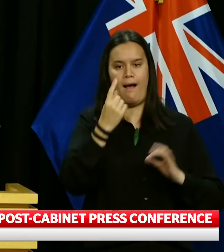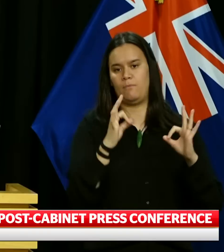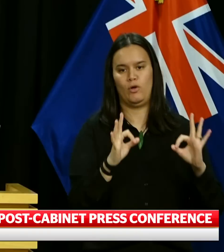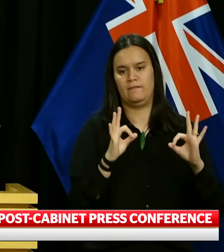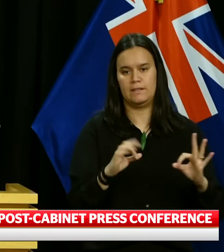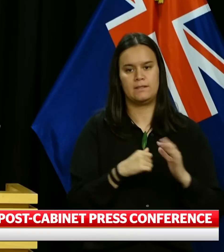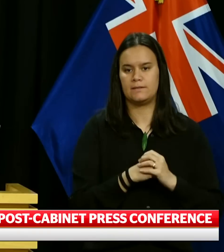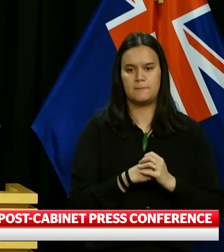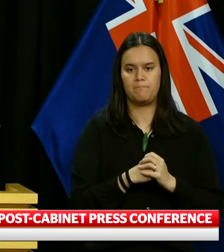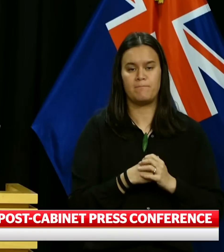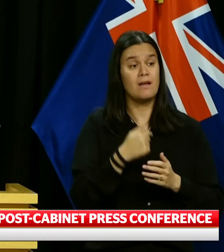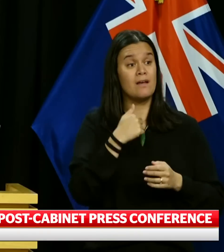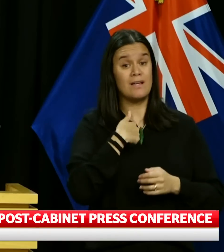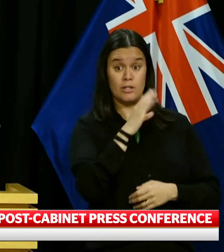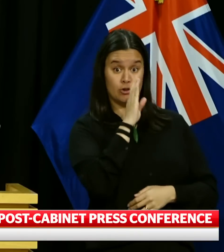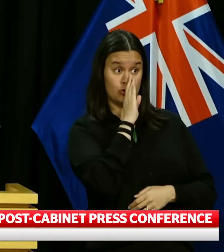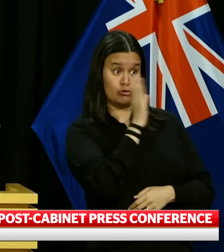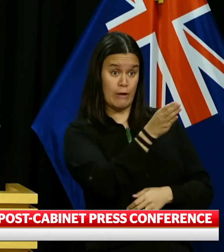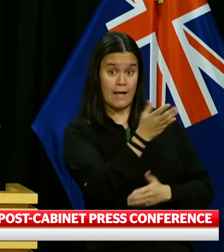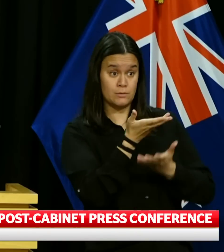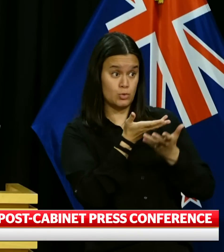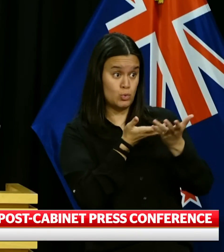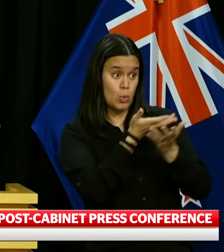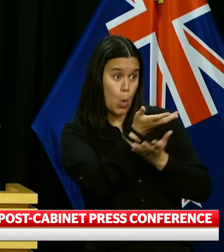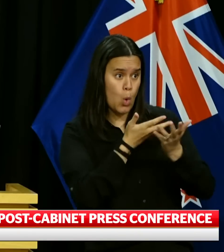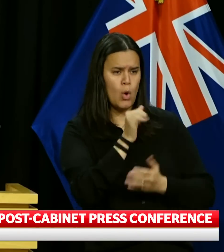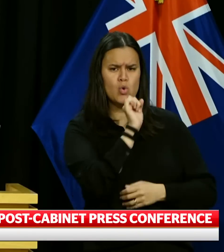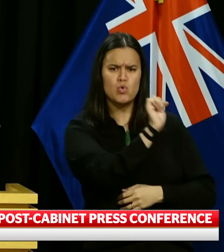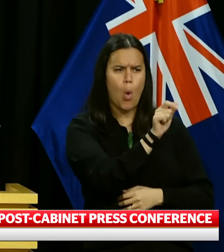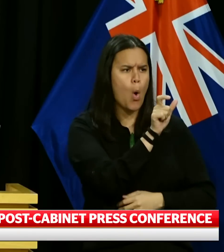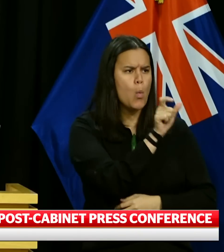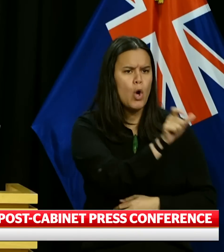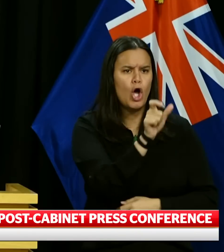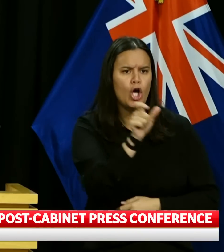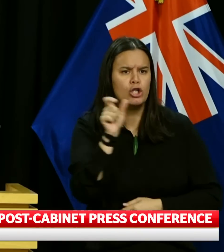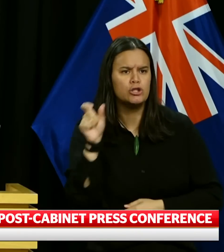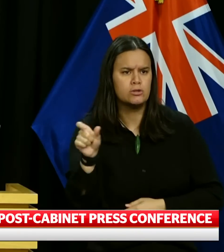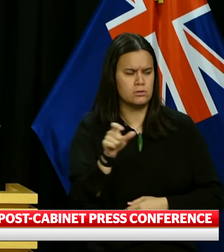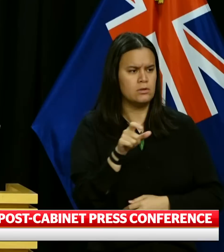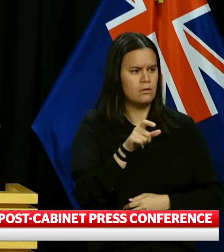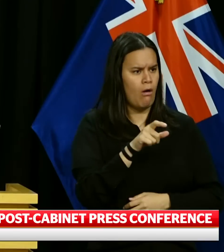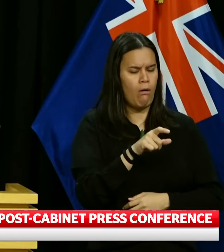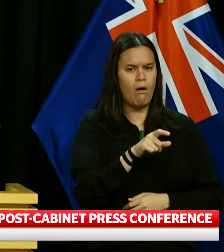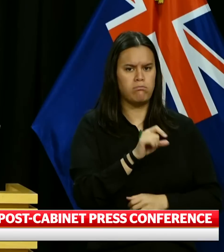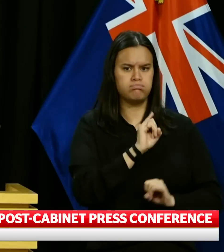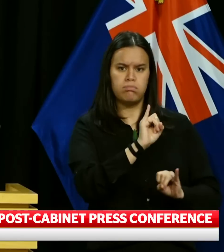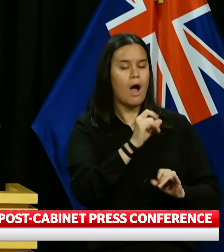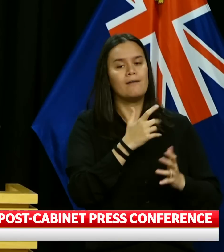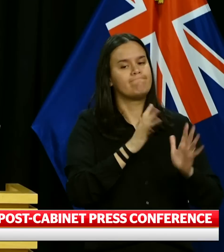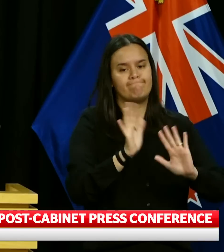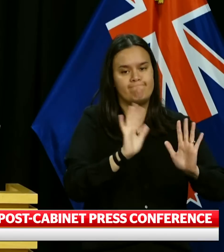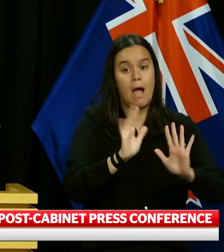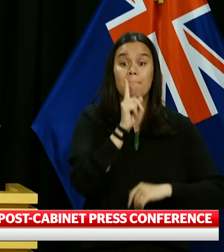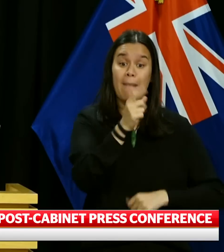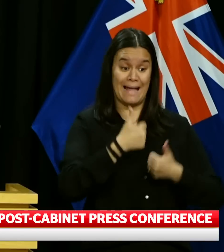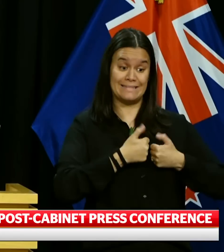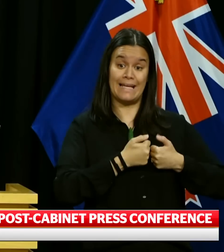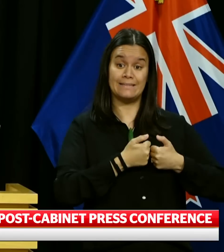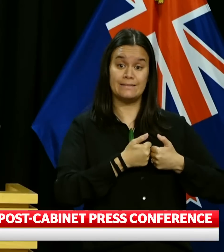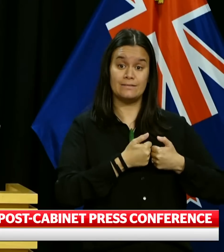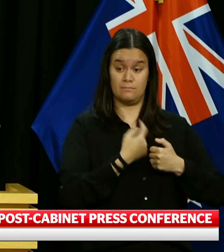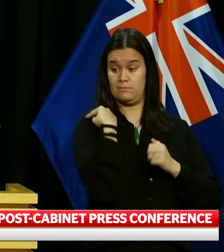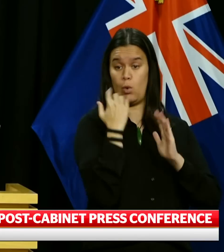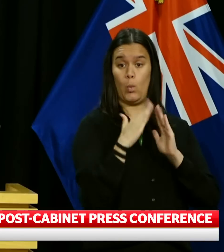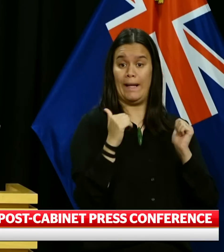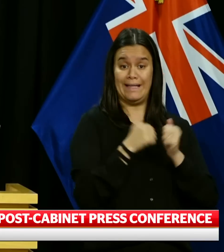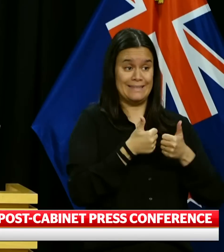it? I haven't spoken to her directly about the form of words that she used that came to light this morning. I did have a text conversation with her over the weekend